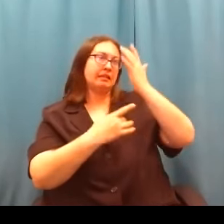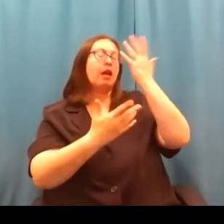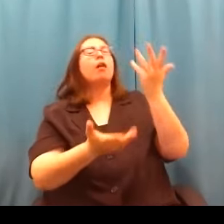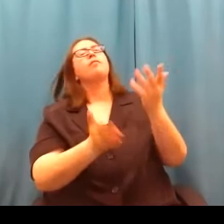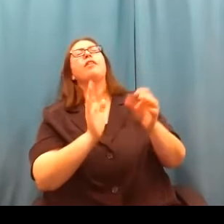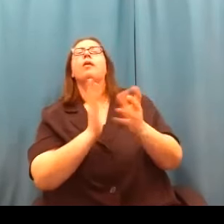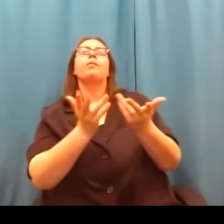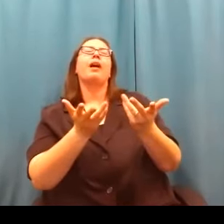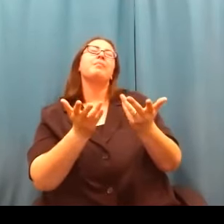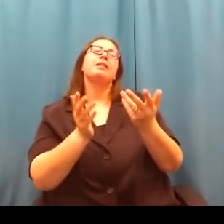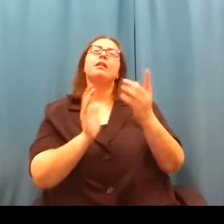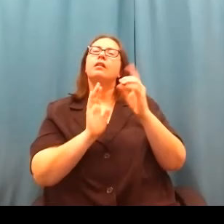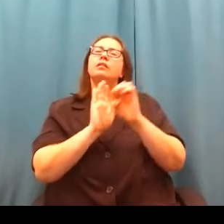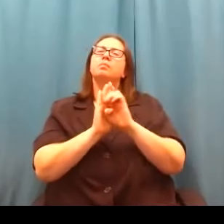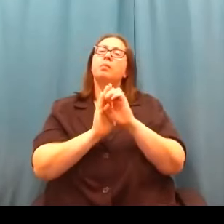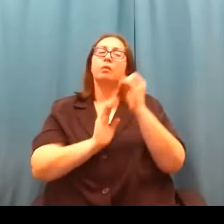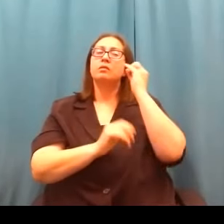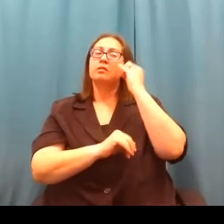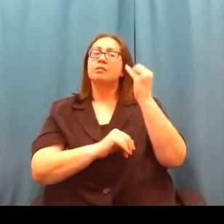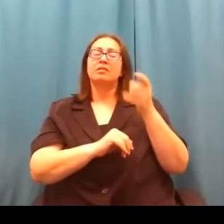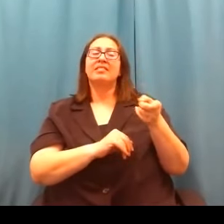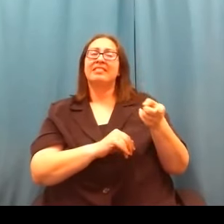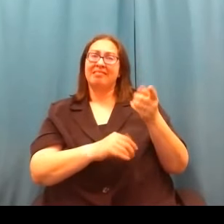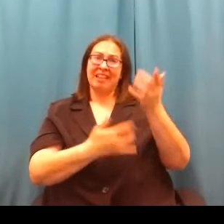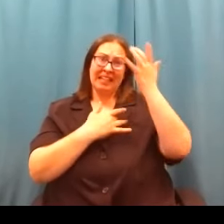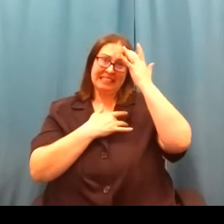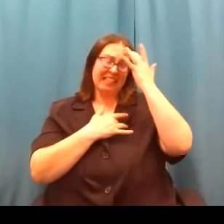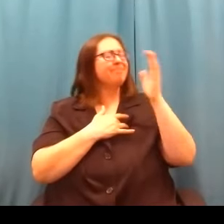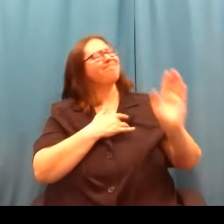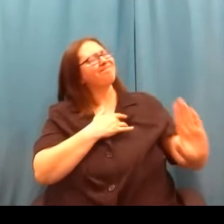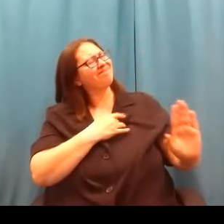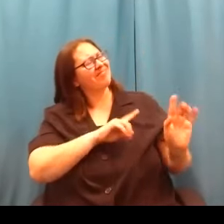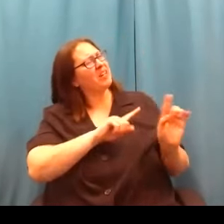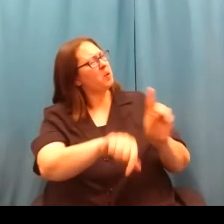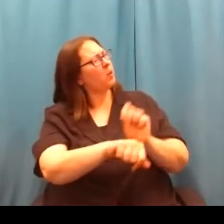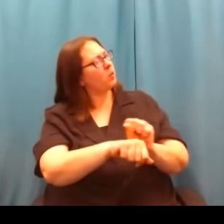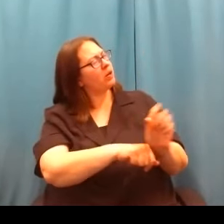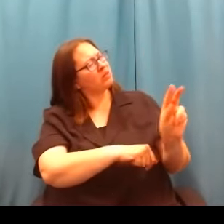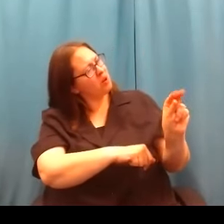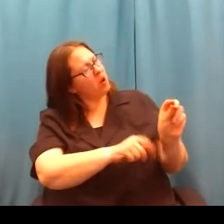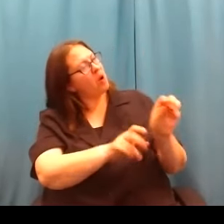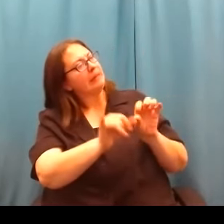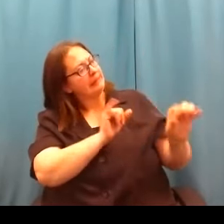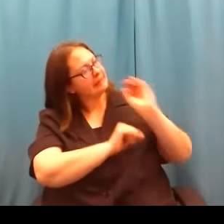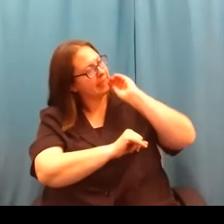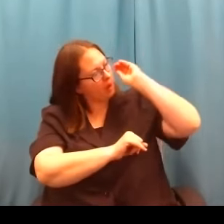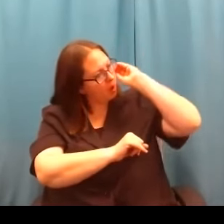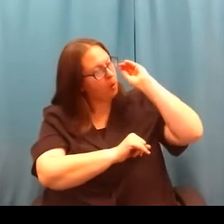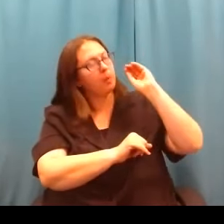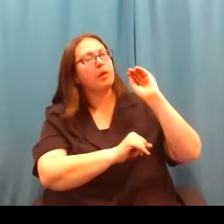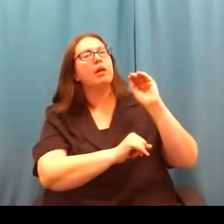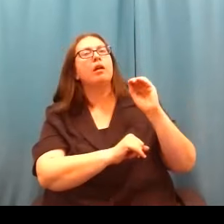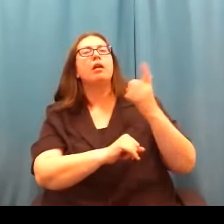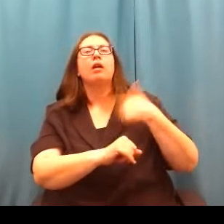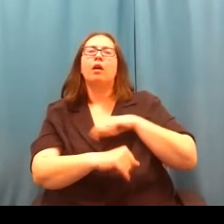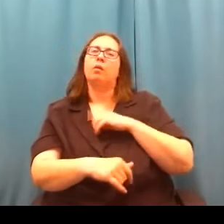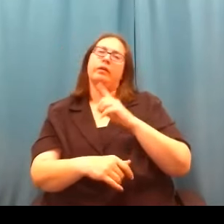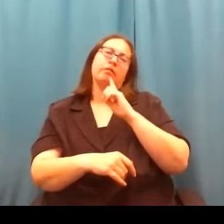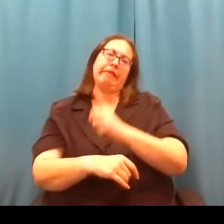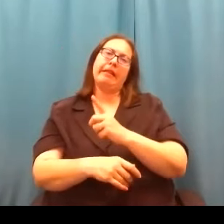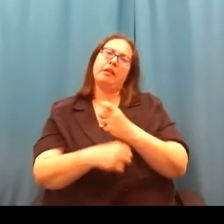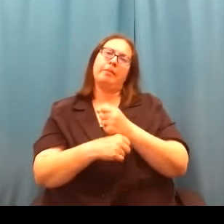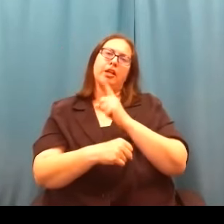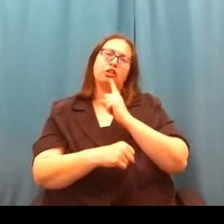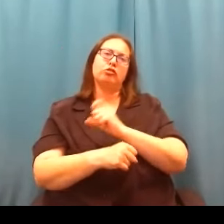they're asked to stay at home as well. And so we want to make sure our staff that are working really hard to protect our community are